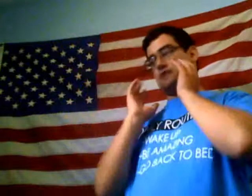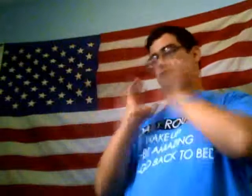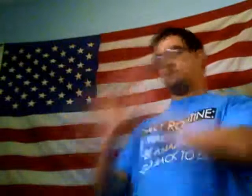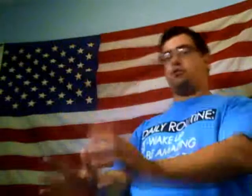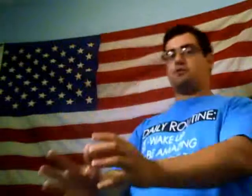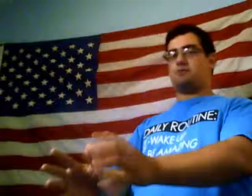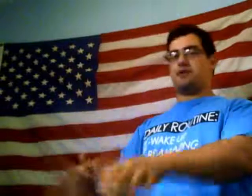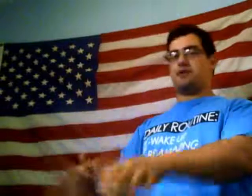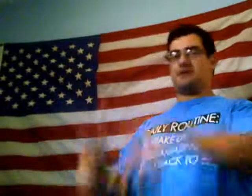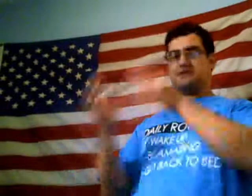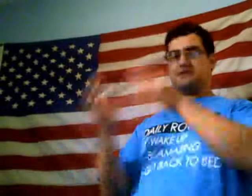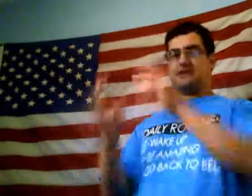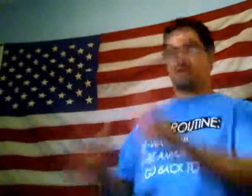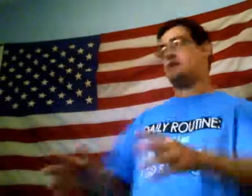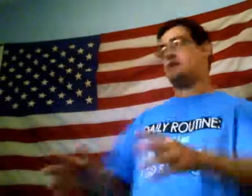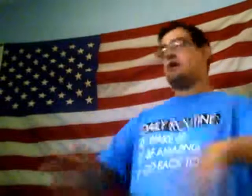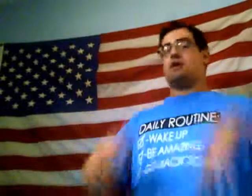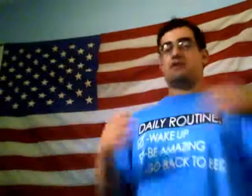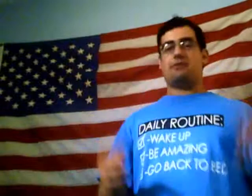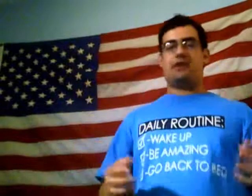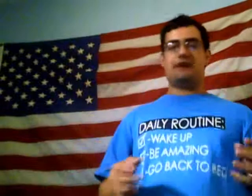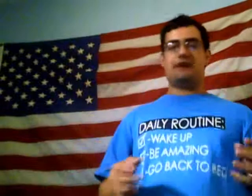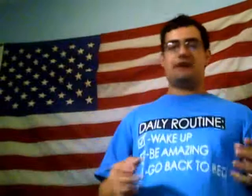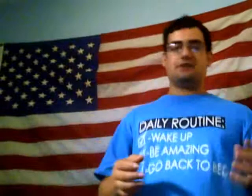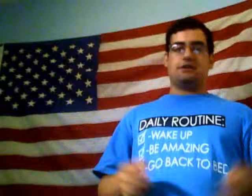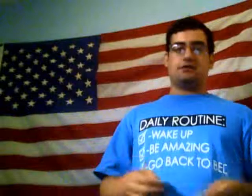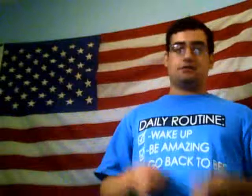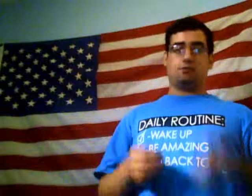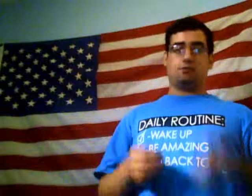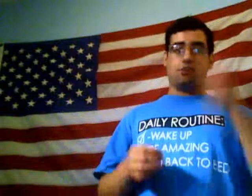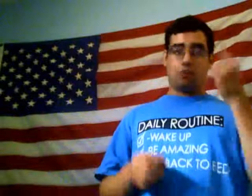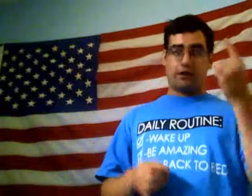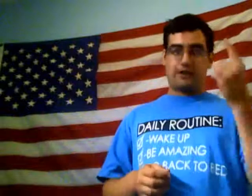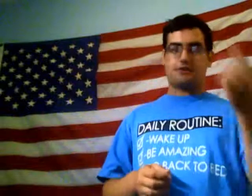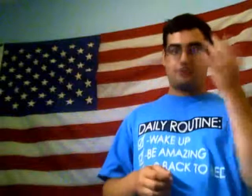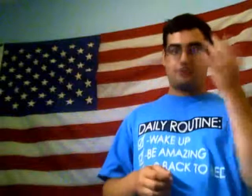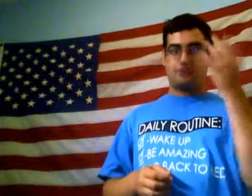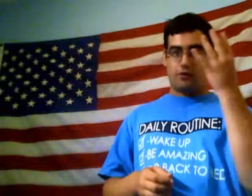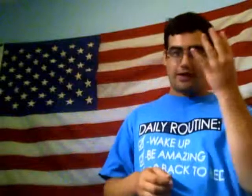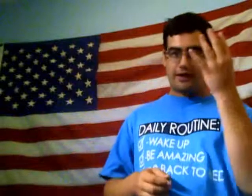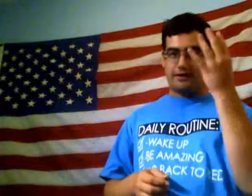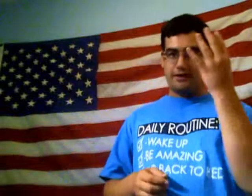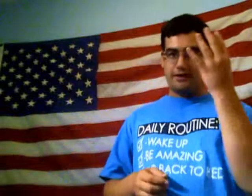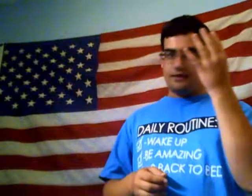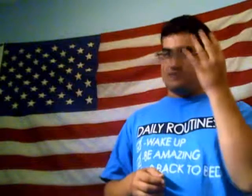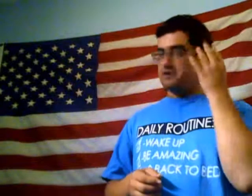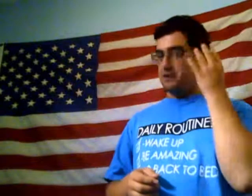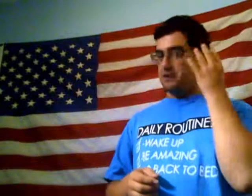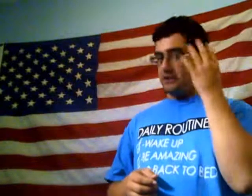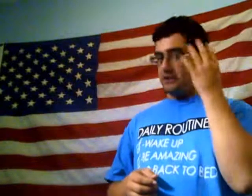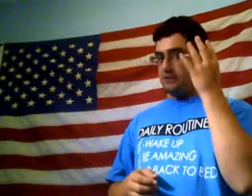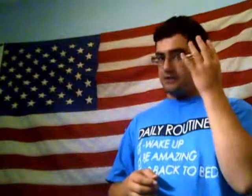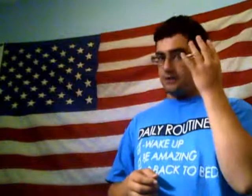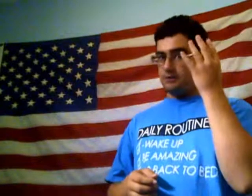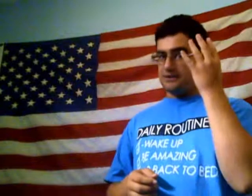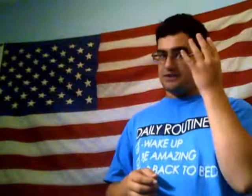that's known as the Bull Moose Party, and it's insane. On top of that, there's one more candidate, there's a fourth candidate that's a little bit known, but it's